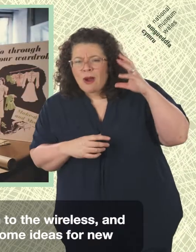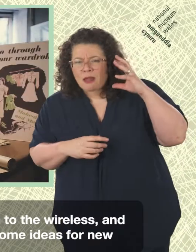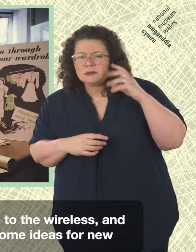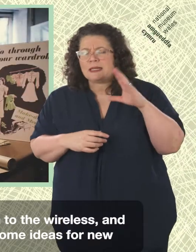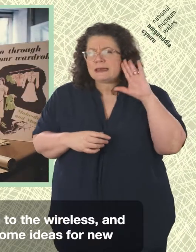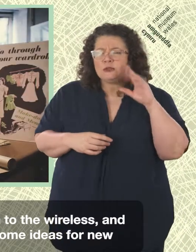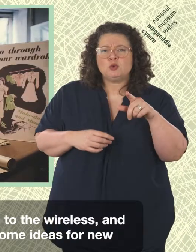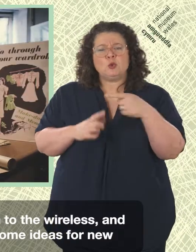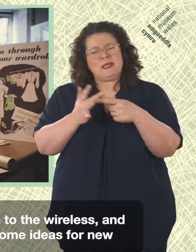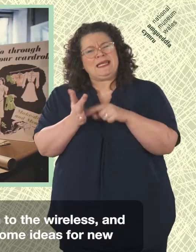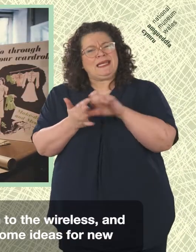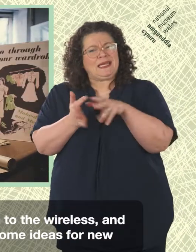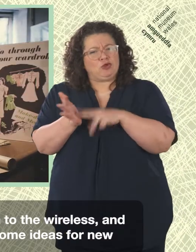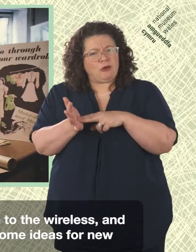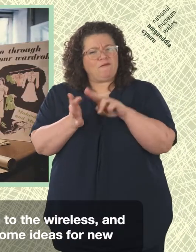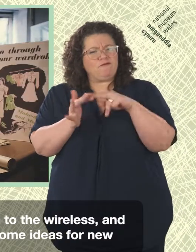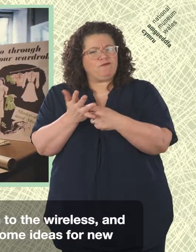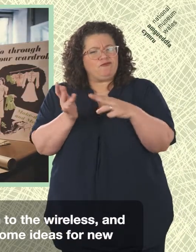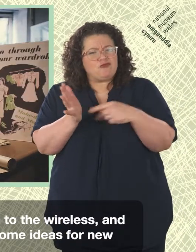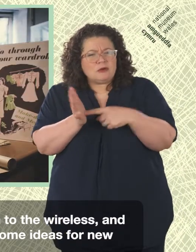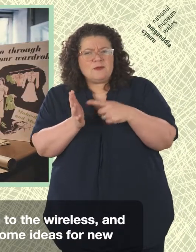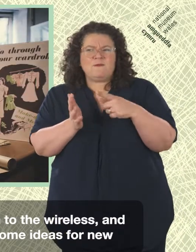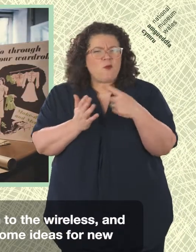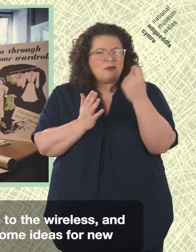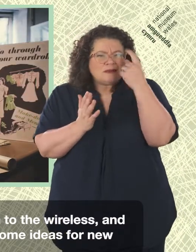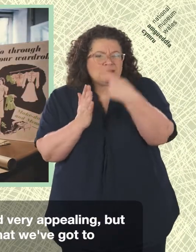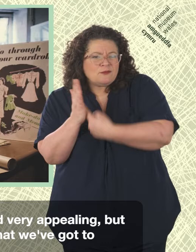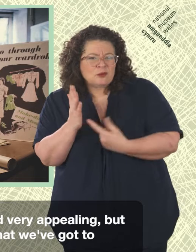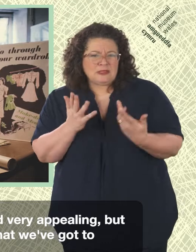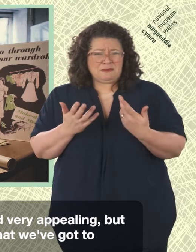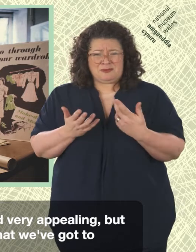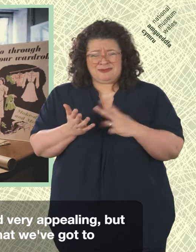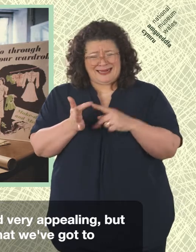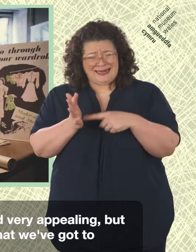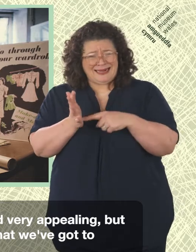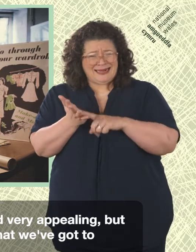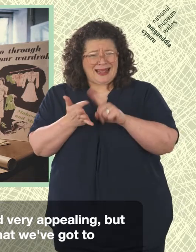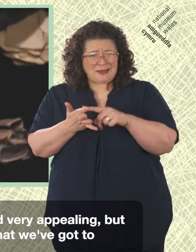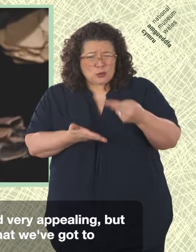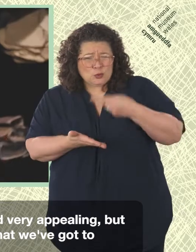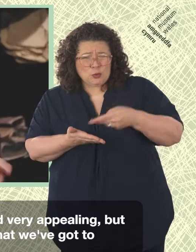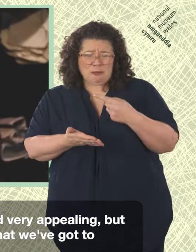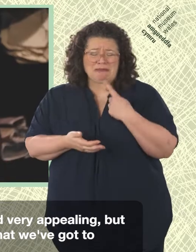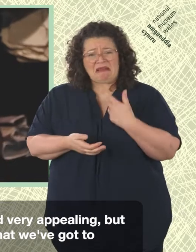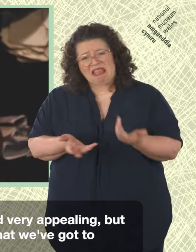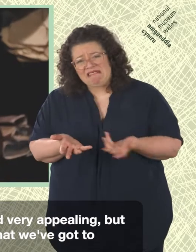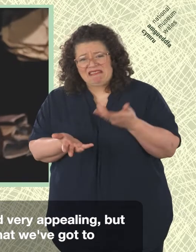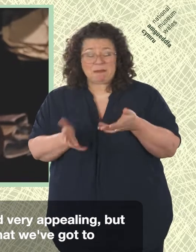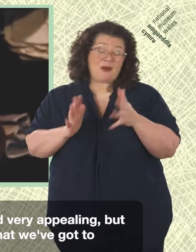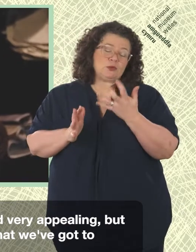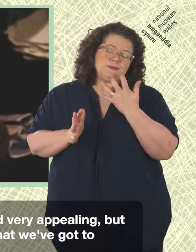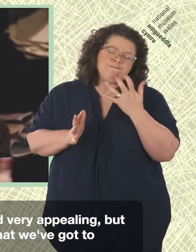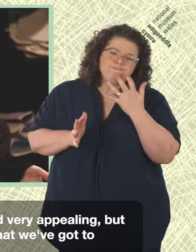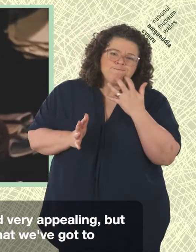might listen to the wireless and listen to the kitchen front for some ideas for new recipes. Nettle soup doesn't sound very